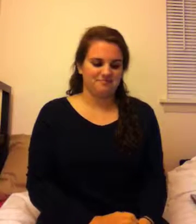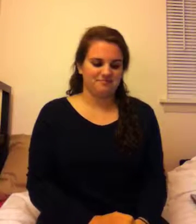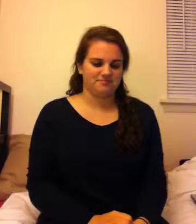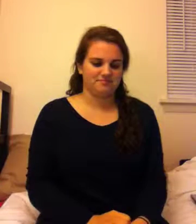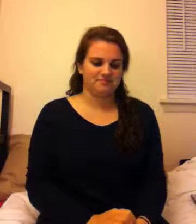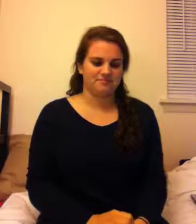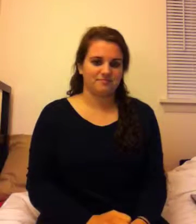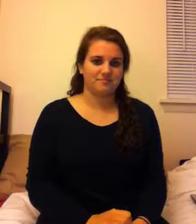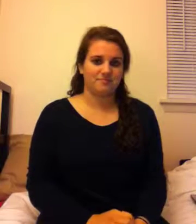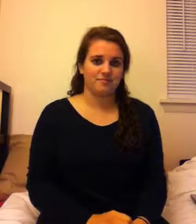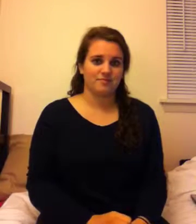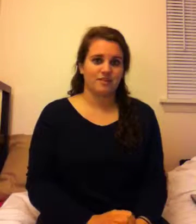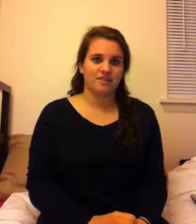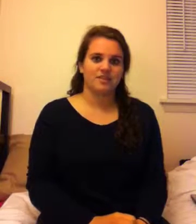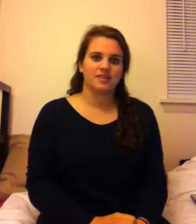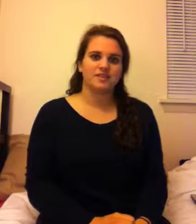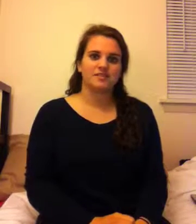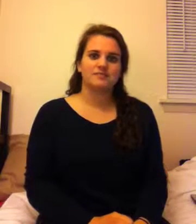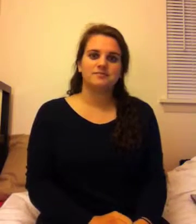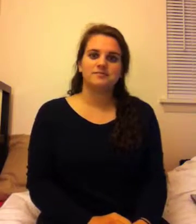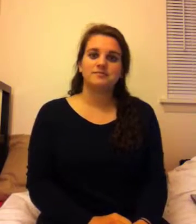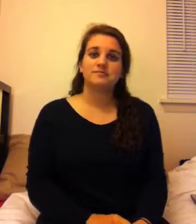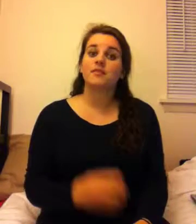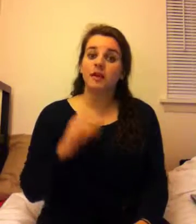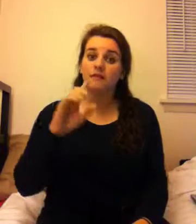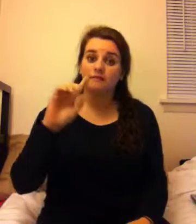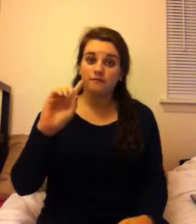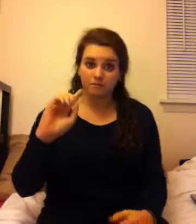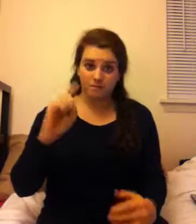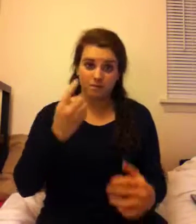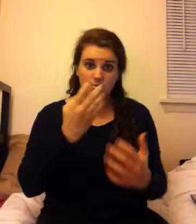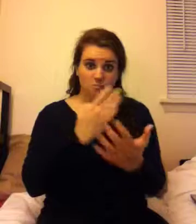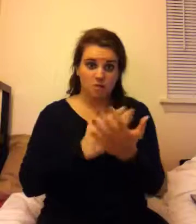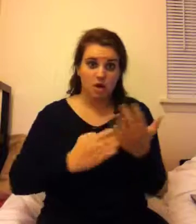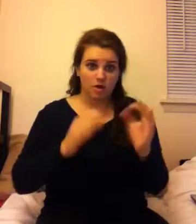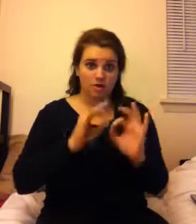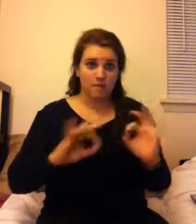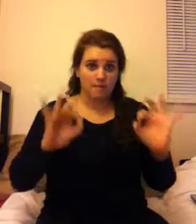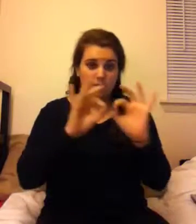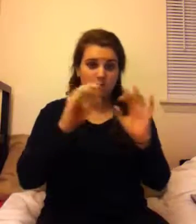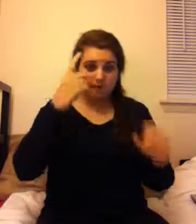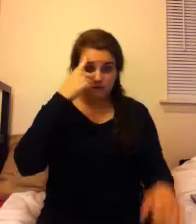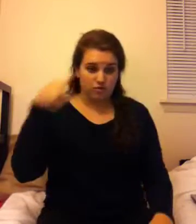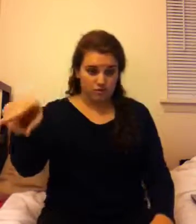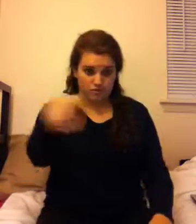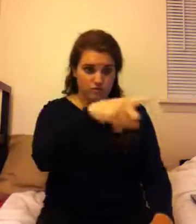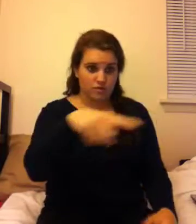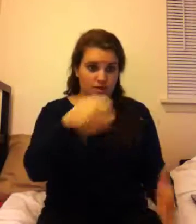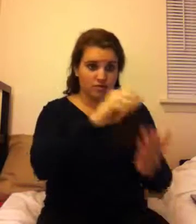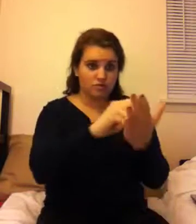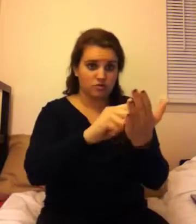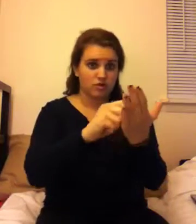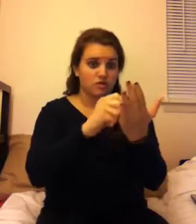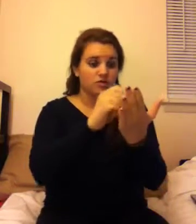The first part that's really important for a note taker is to be on time for class.